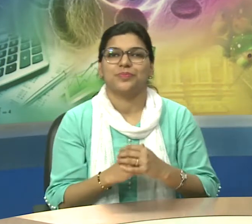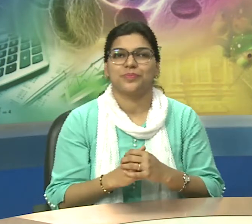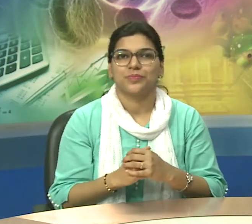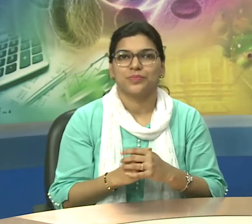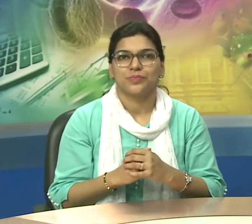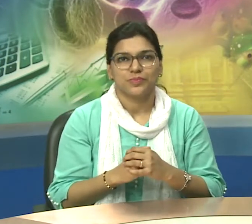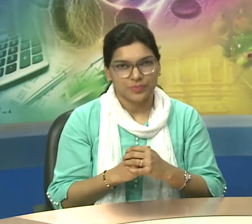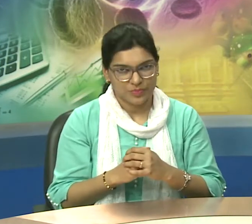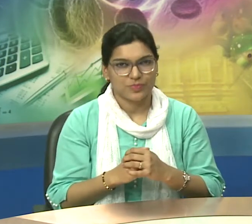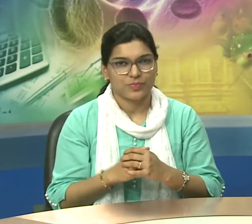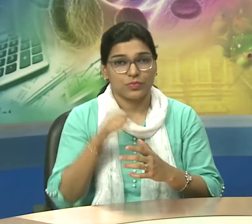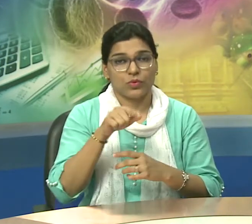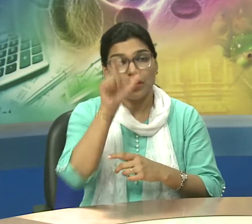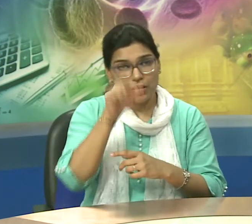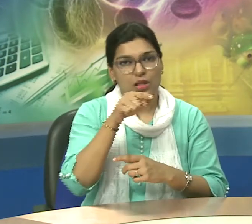Who's the man over here in this photo?